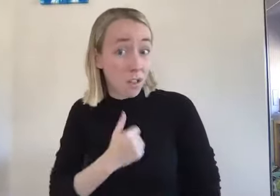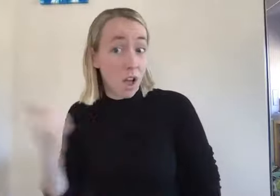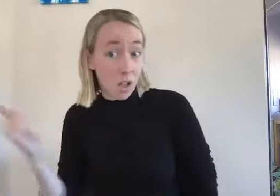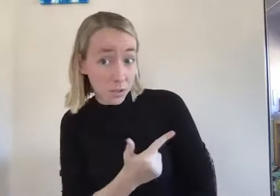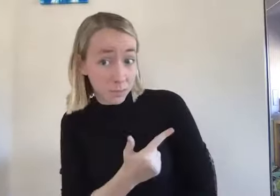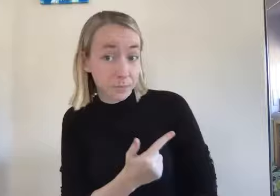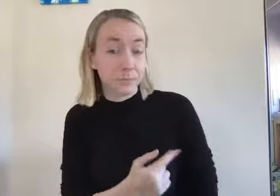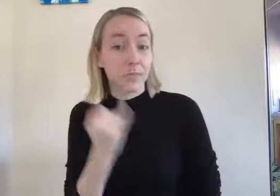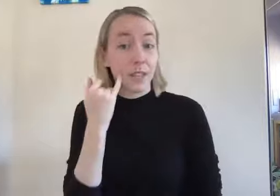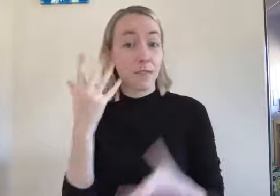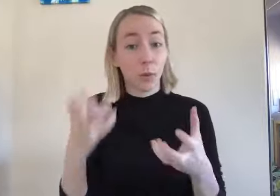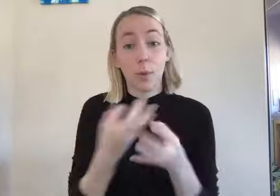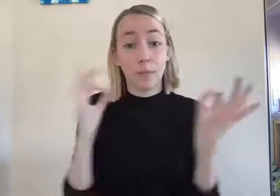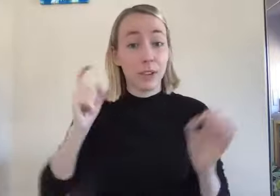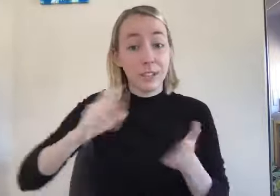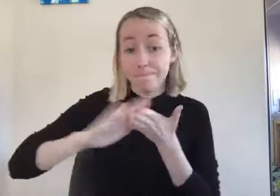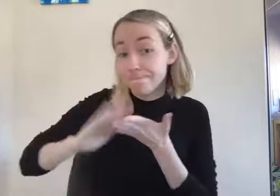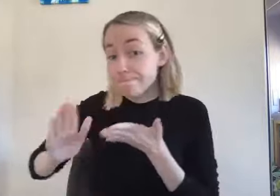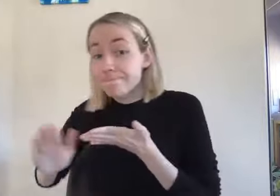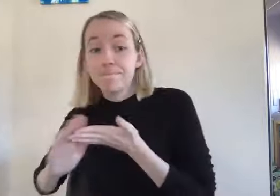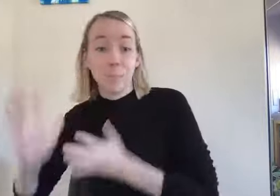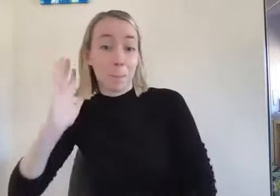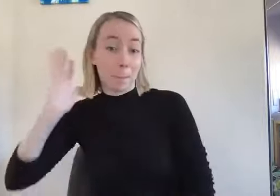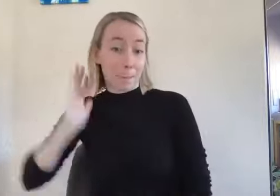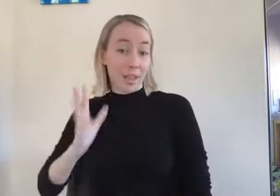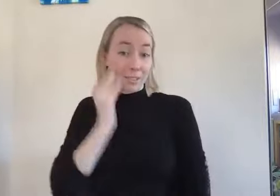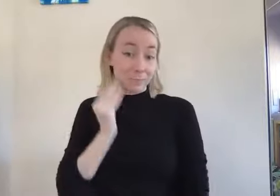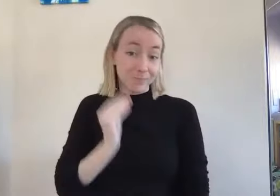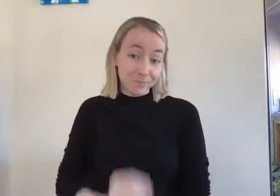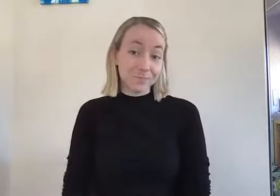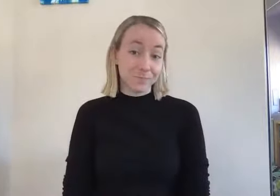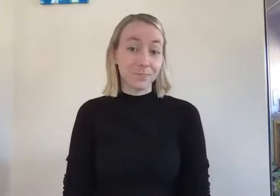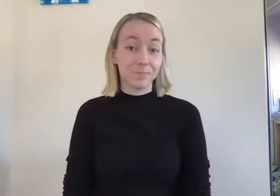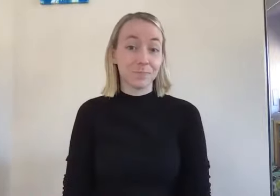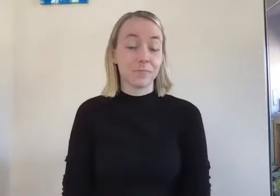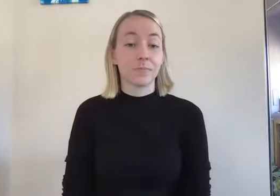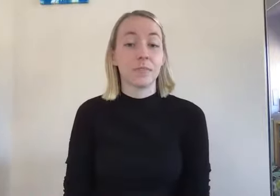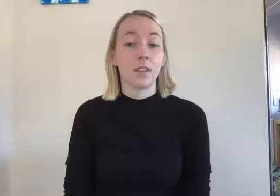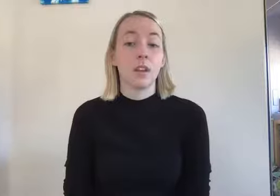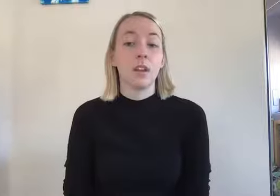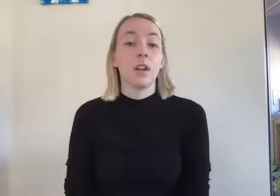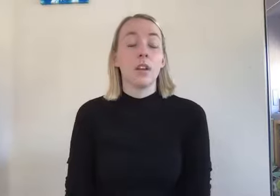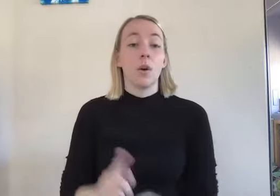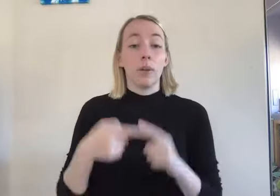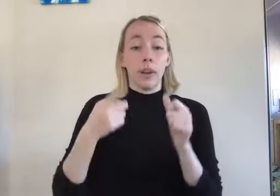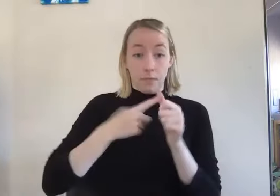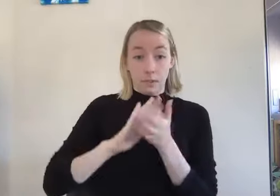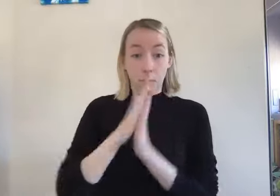get? And if you want freedom, you need to clean up your past. And that's the only path to it, okay? When I first